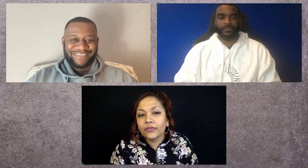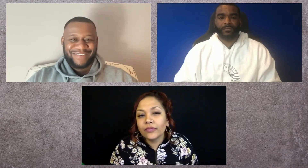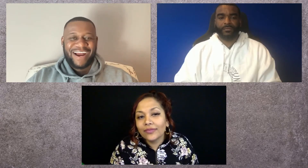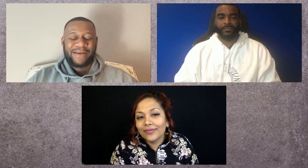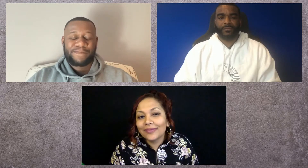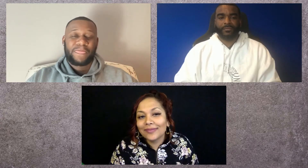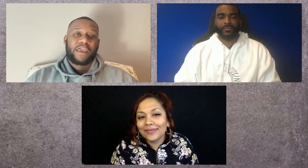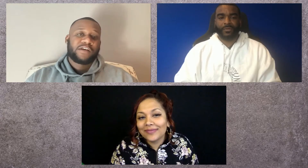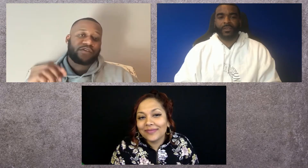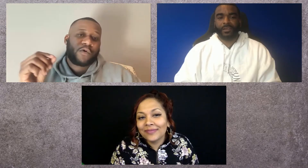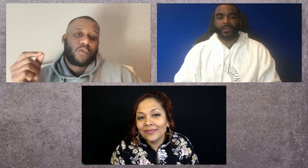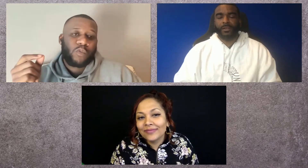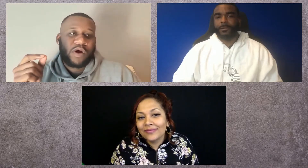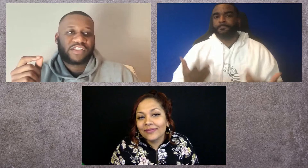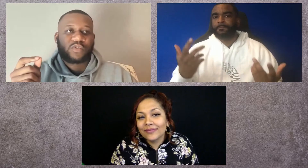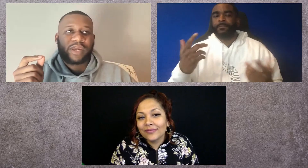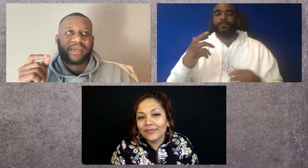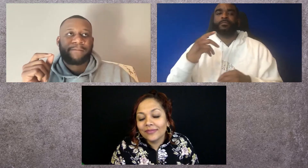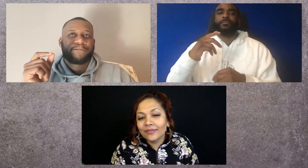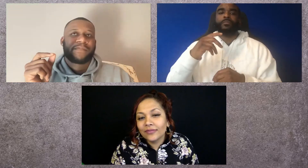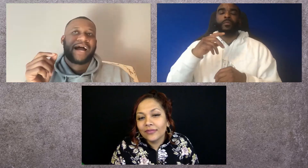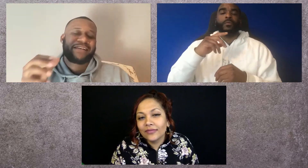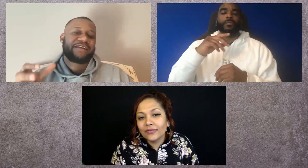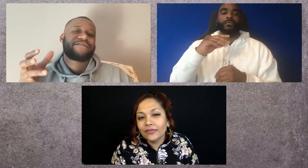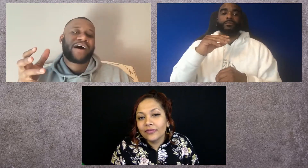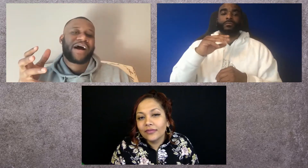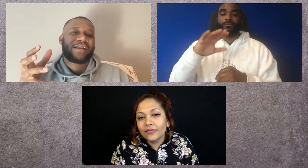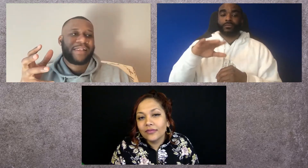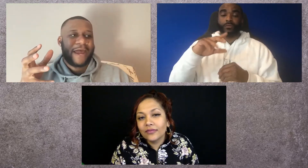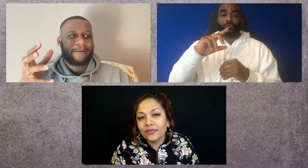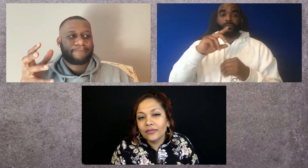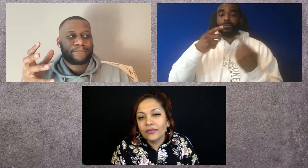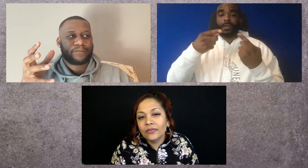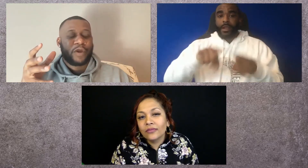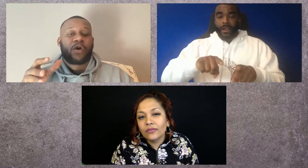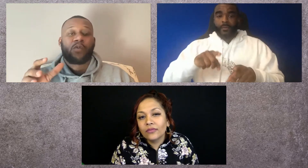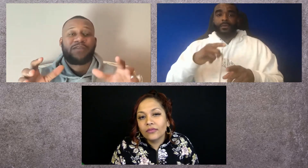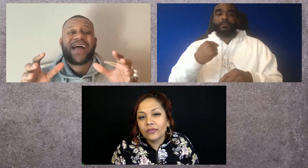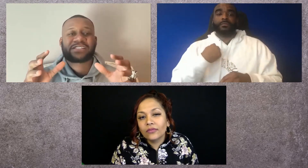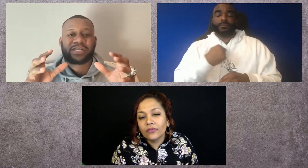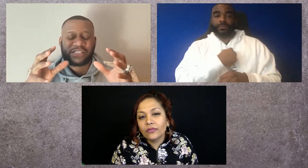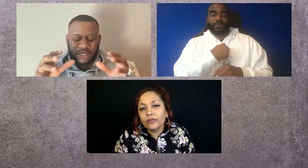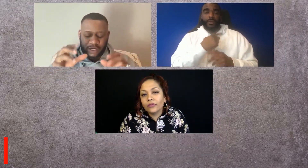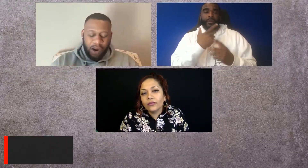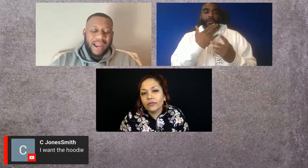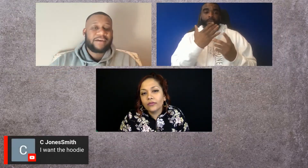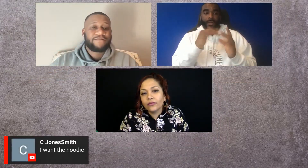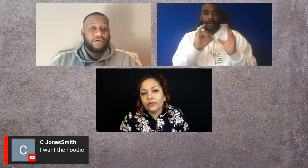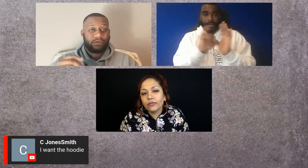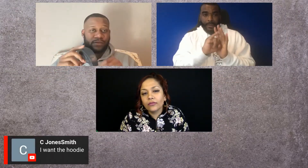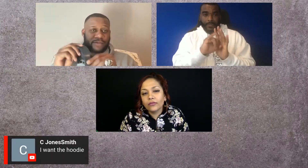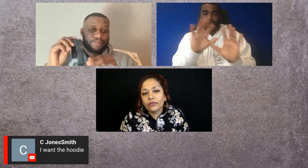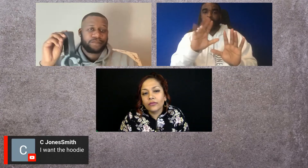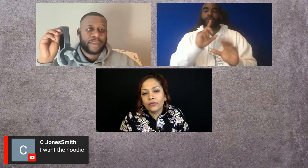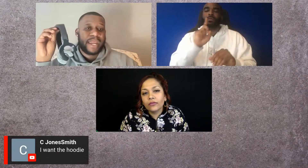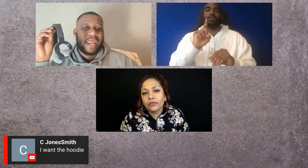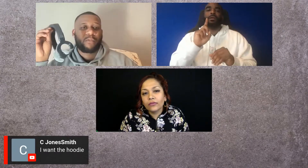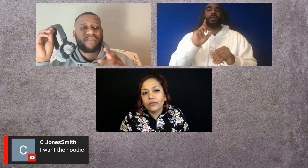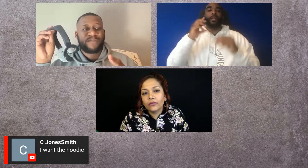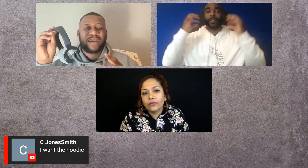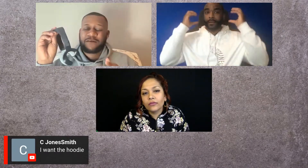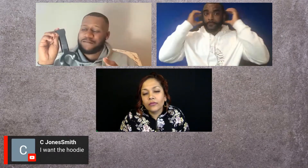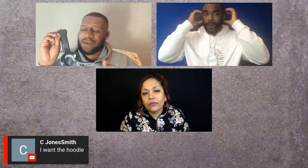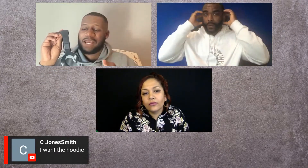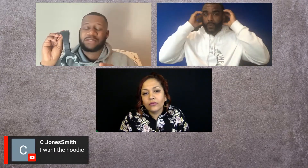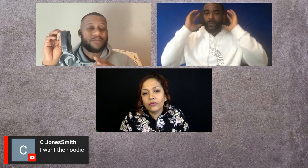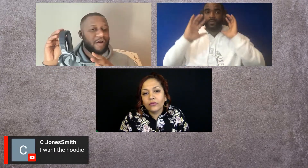curious. Right. So once we identified that, we've actually took our headphones and